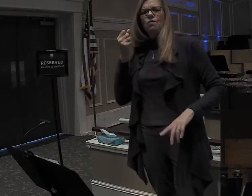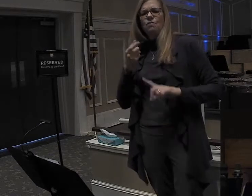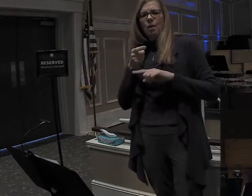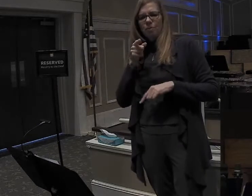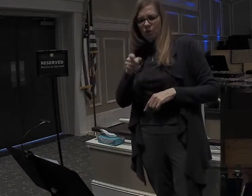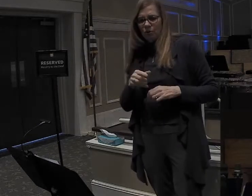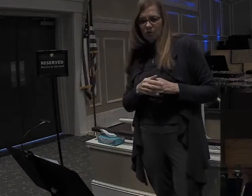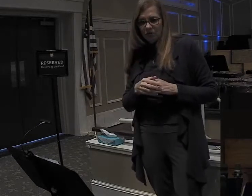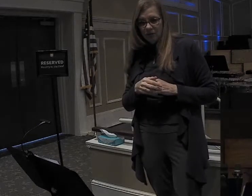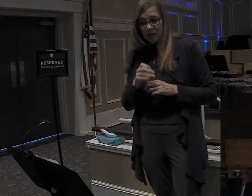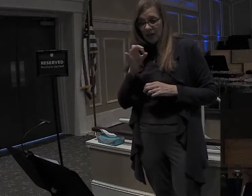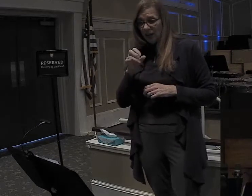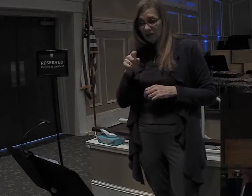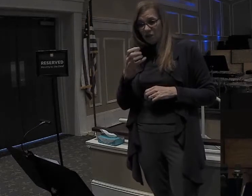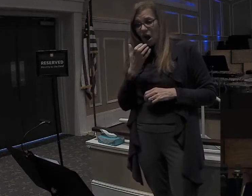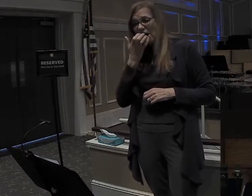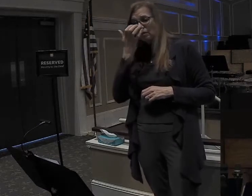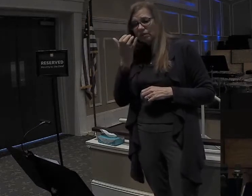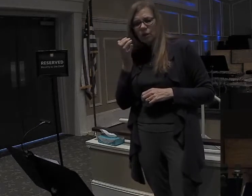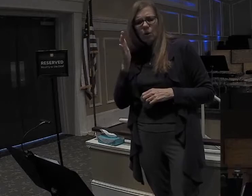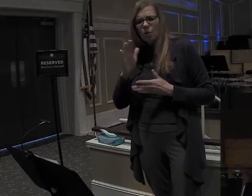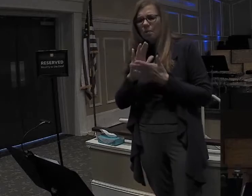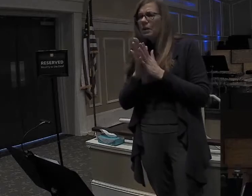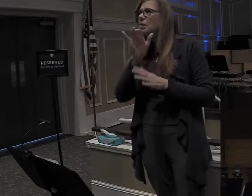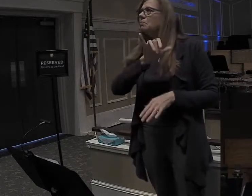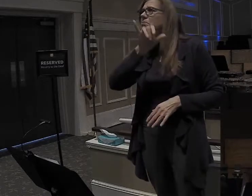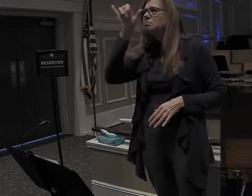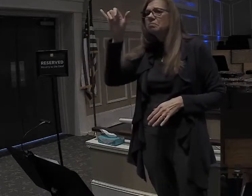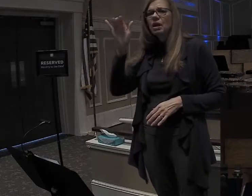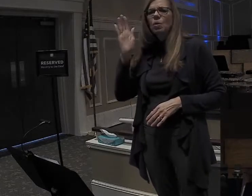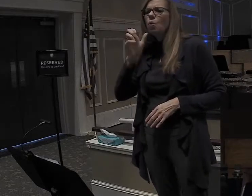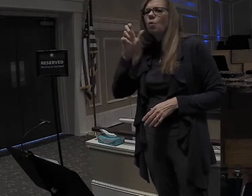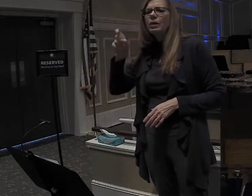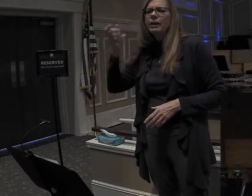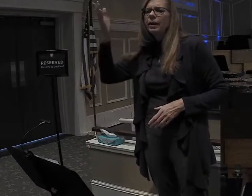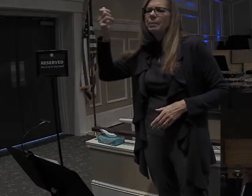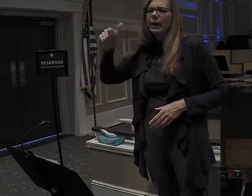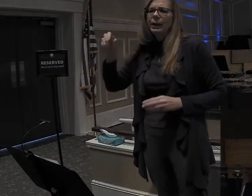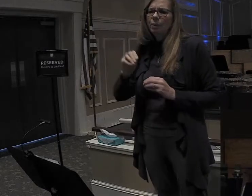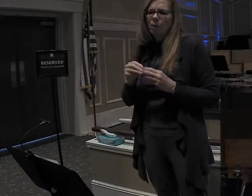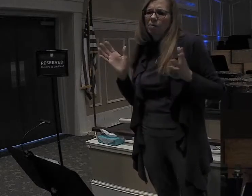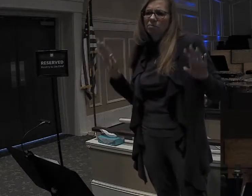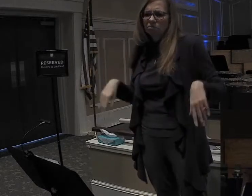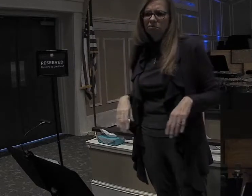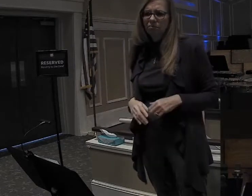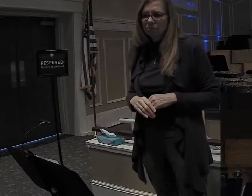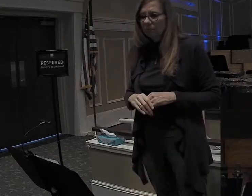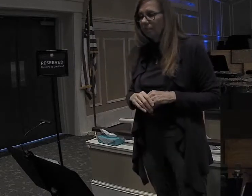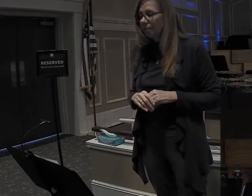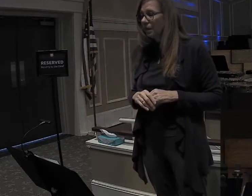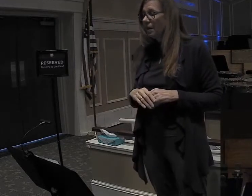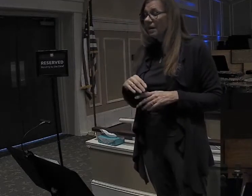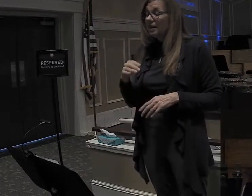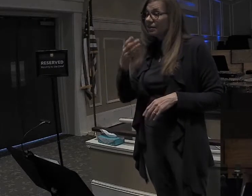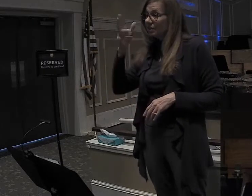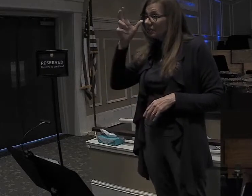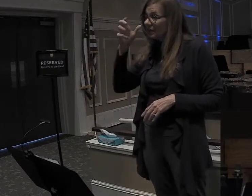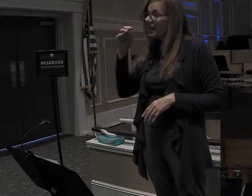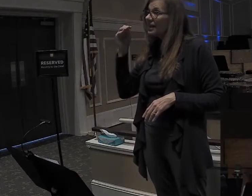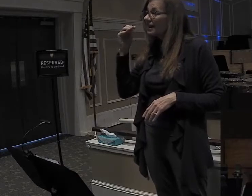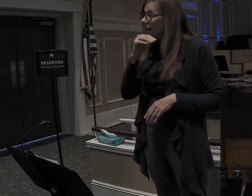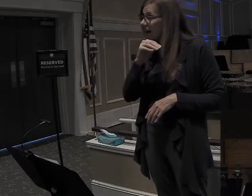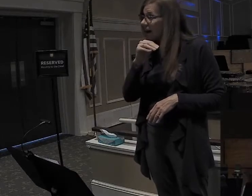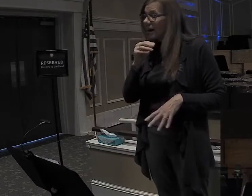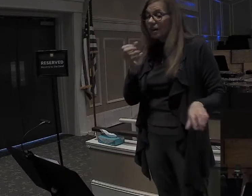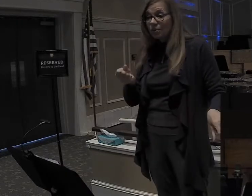simply knows that if you eat of that tree, you'll become like him and you won't need him anymore. So the lie of Satan is just get rid